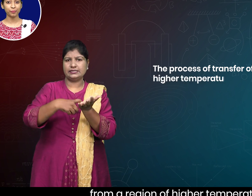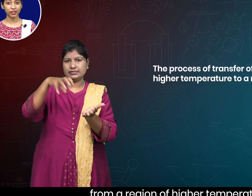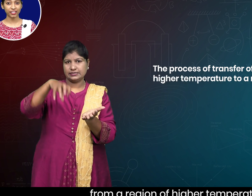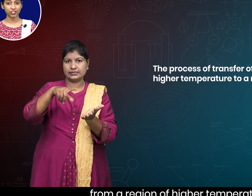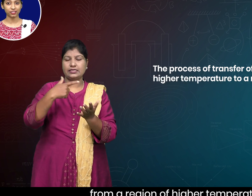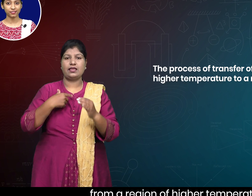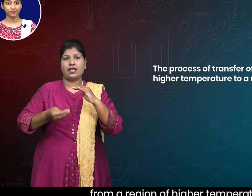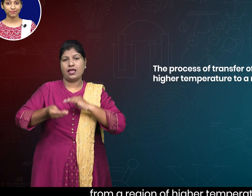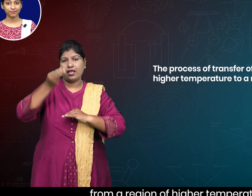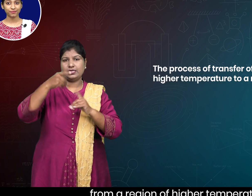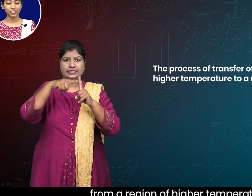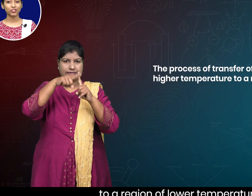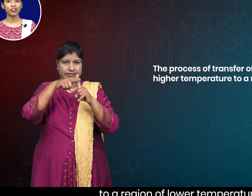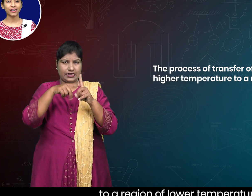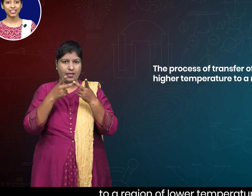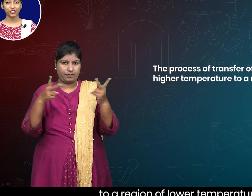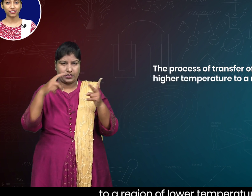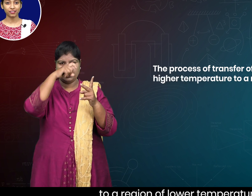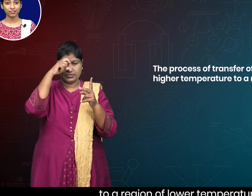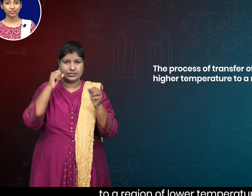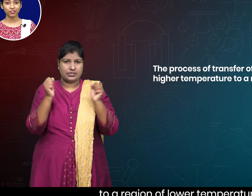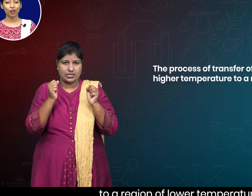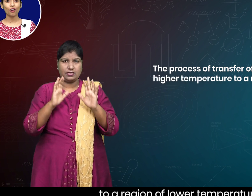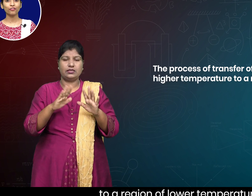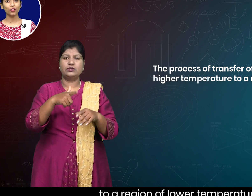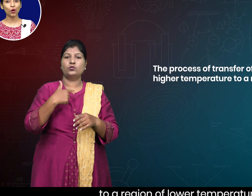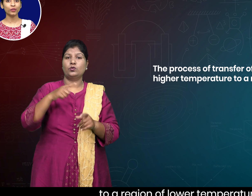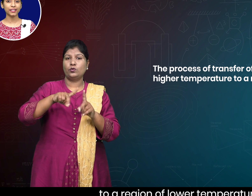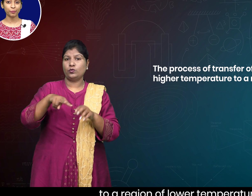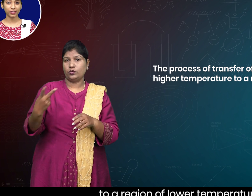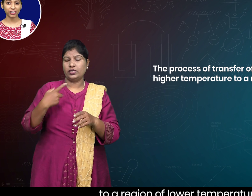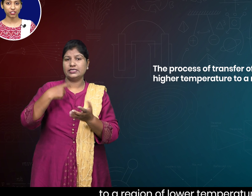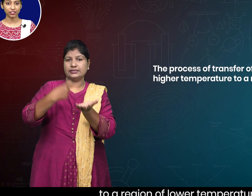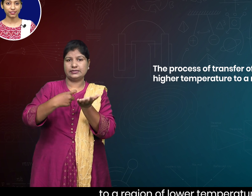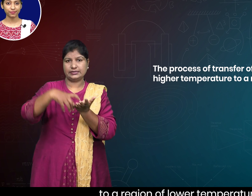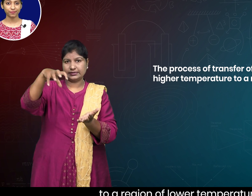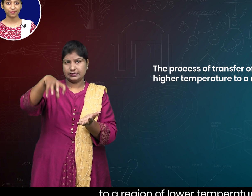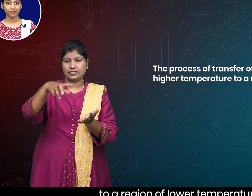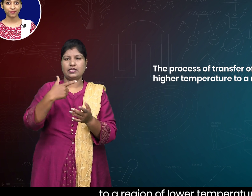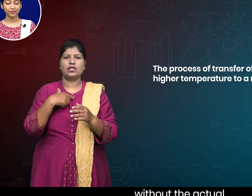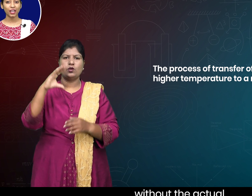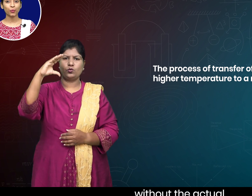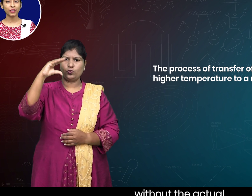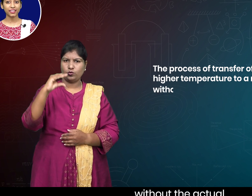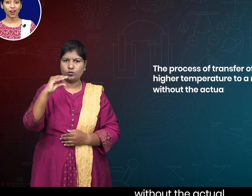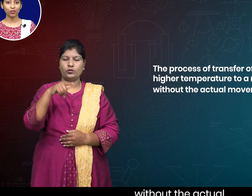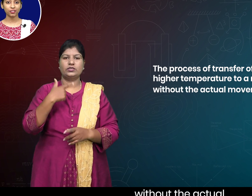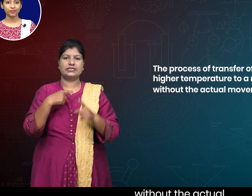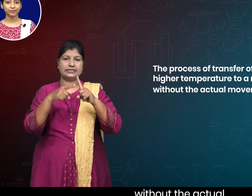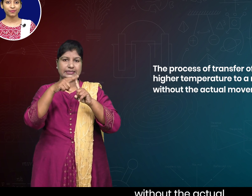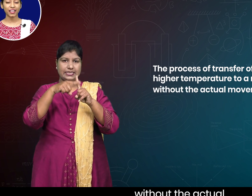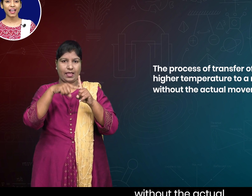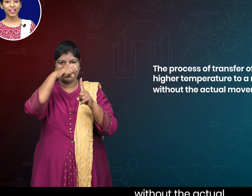higher temperature to a region of lower temperature